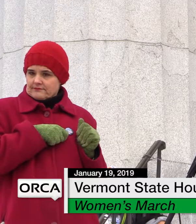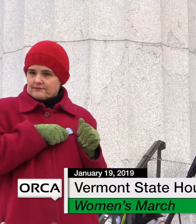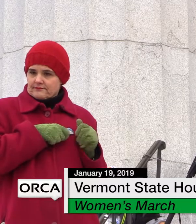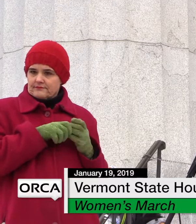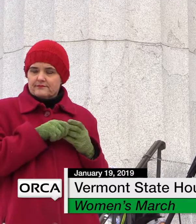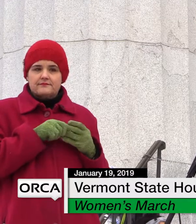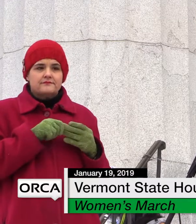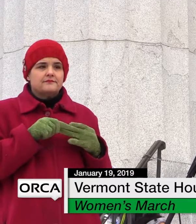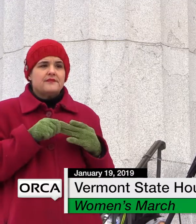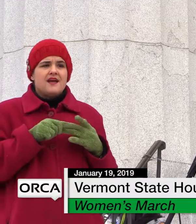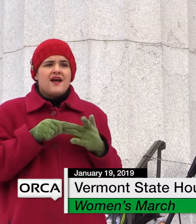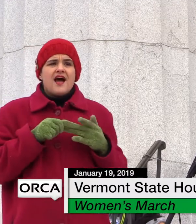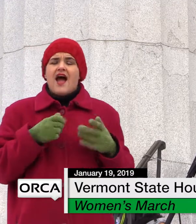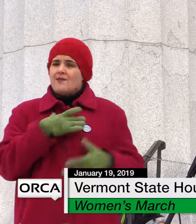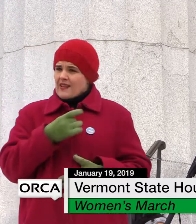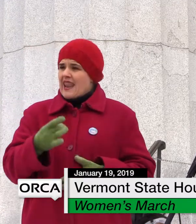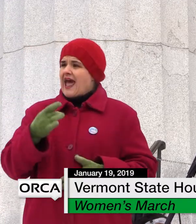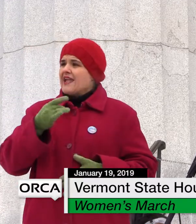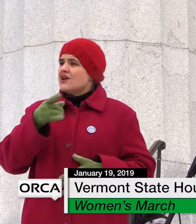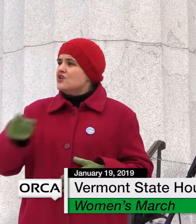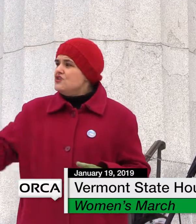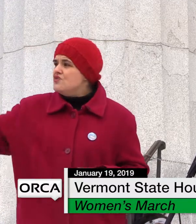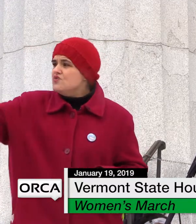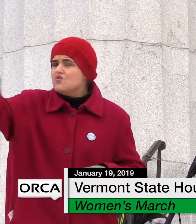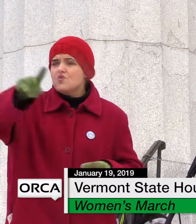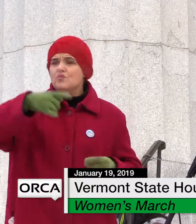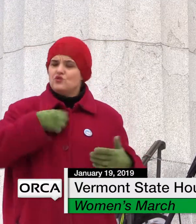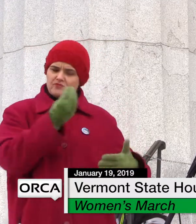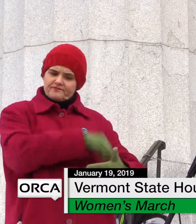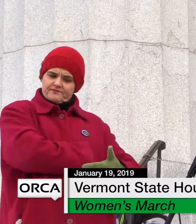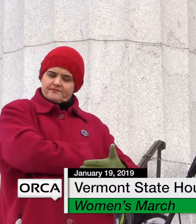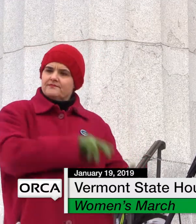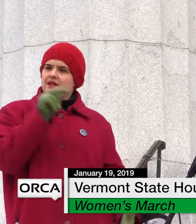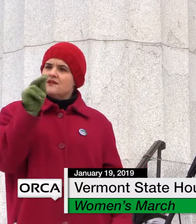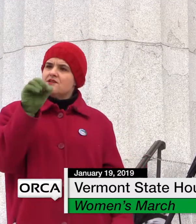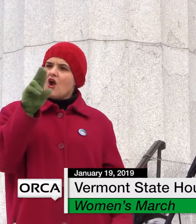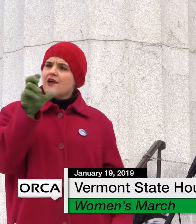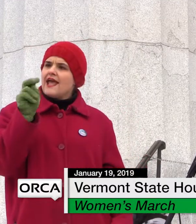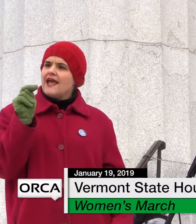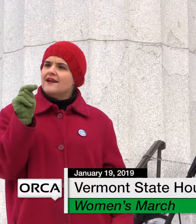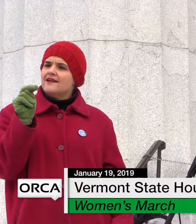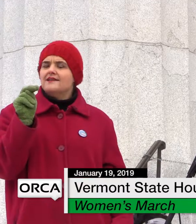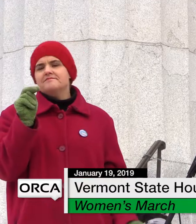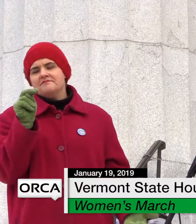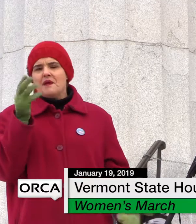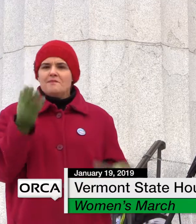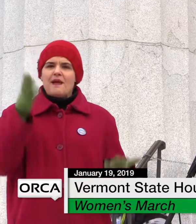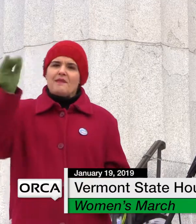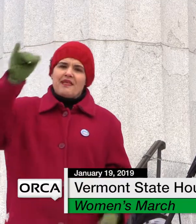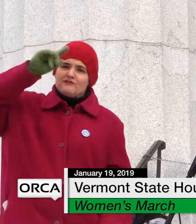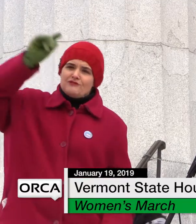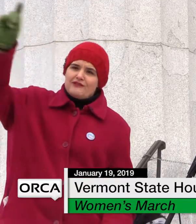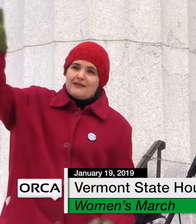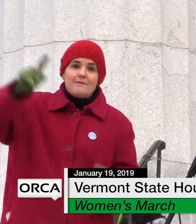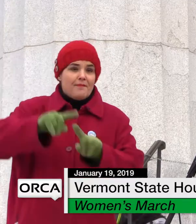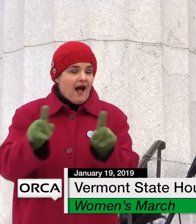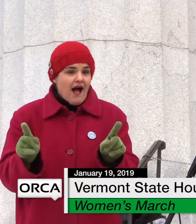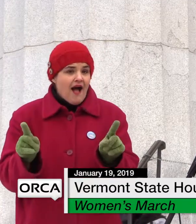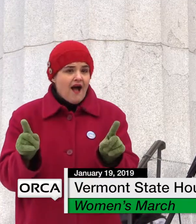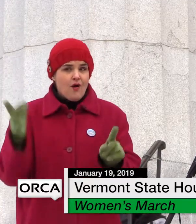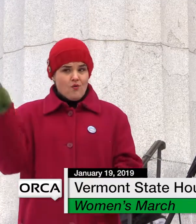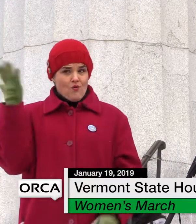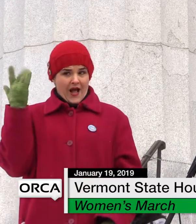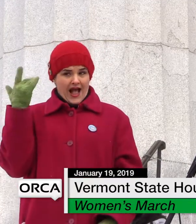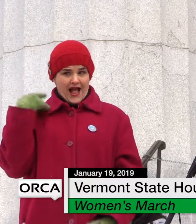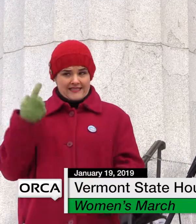Now, I would love for every one of you to start carrying Narcan. That might be unrealistic, but there's a reason that I